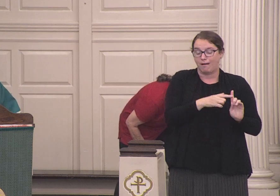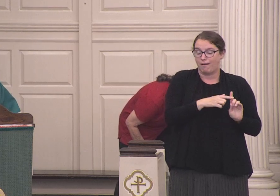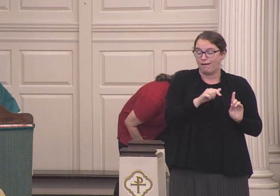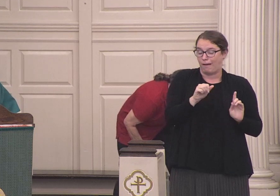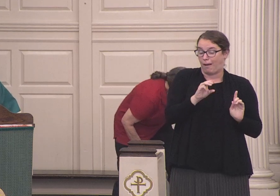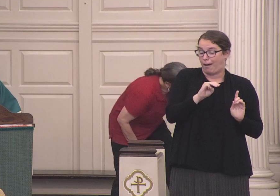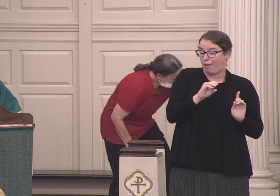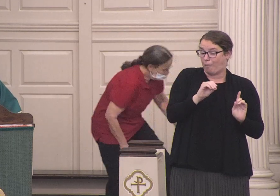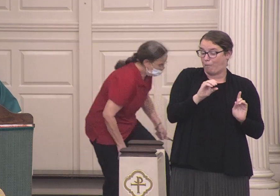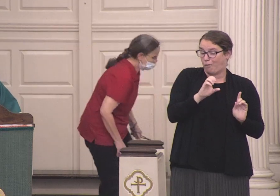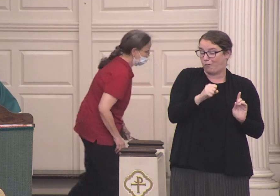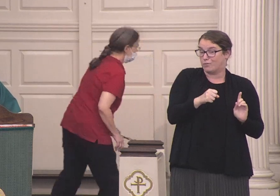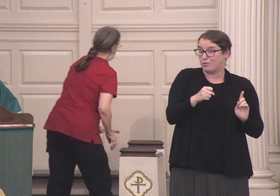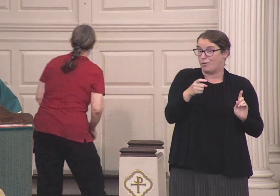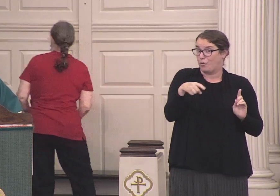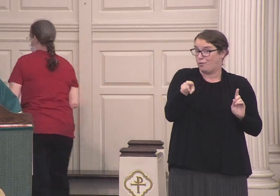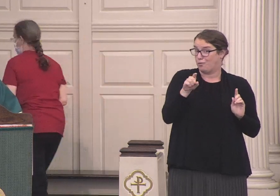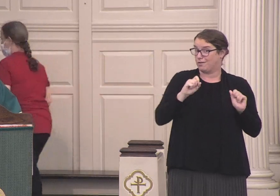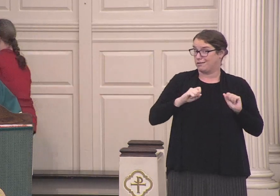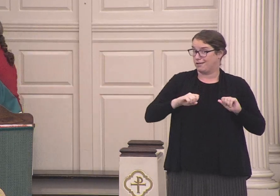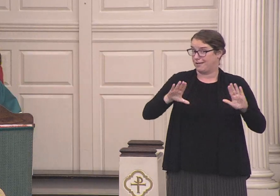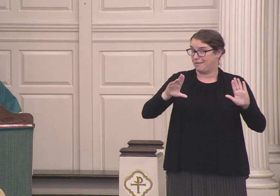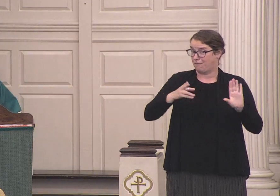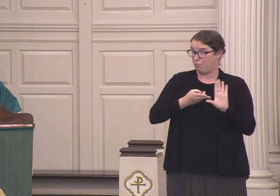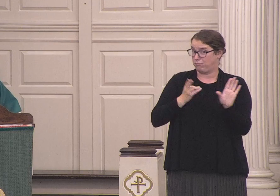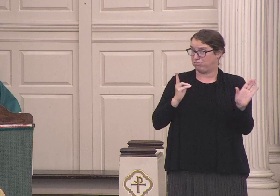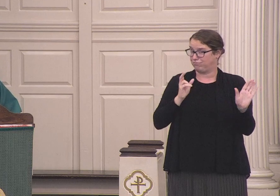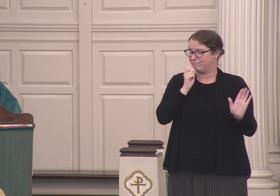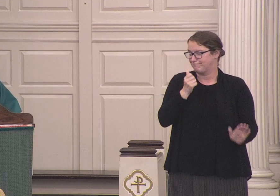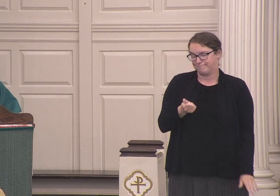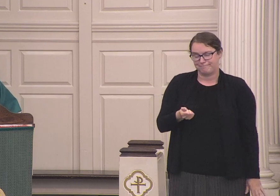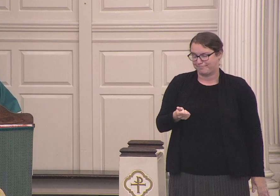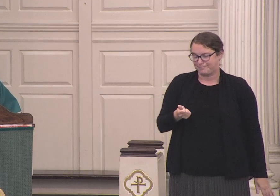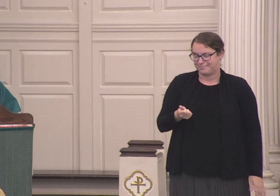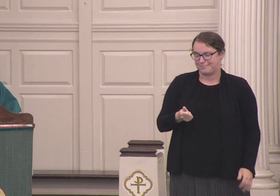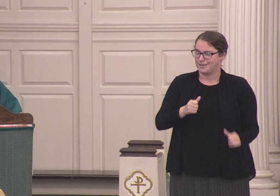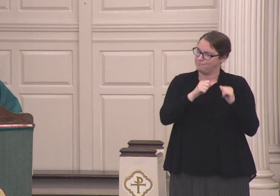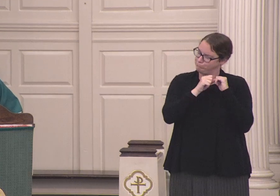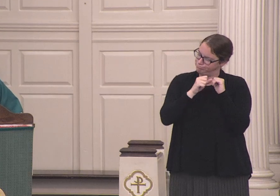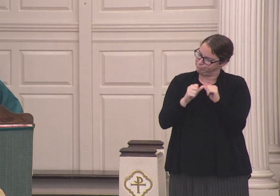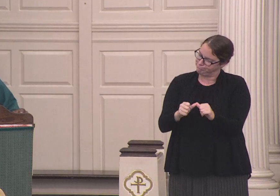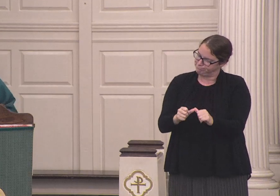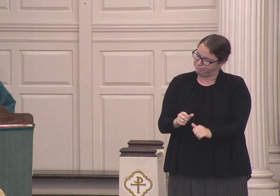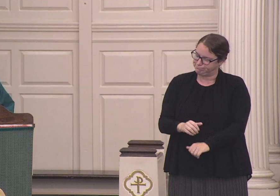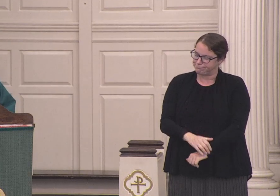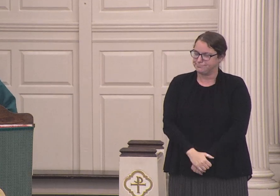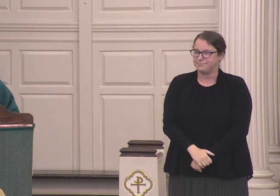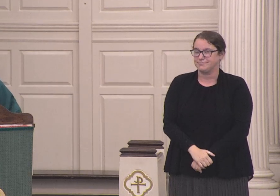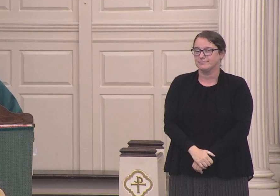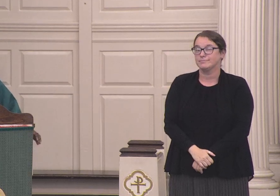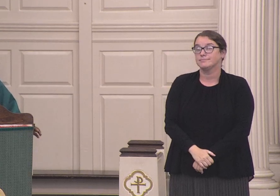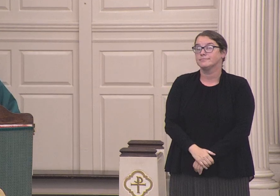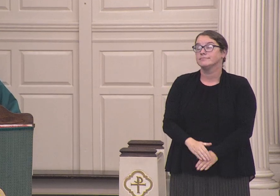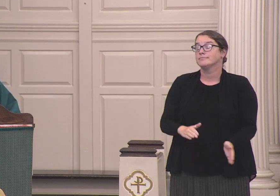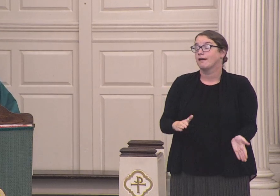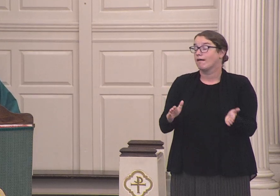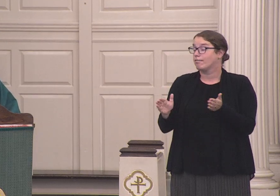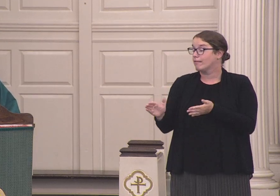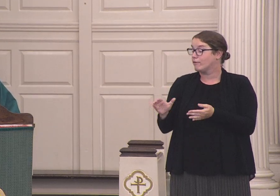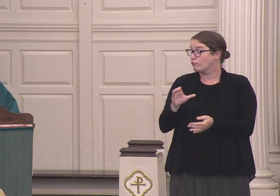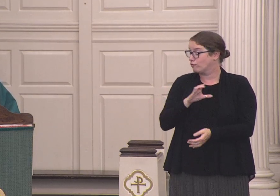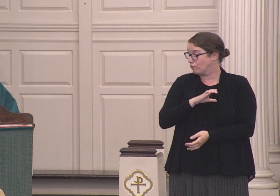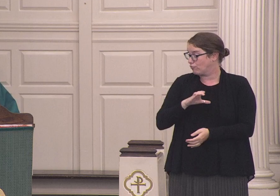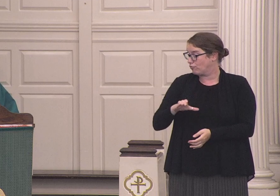Again, as prophets of our time, Christ instructed his apostles on how to carry